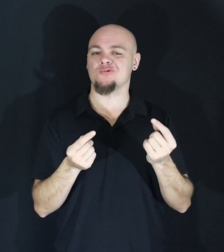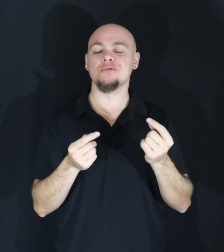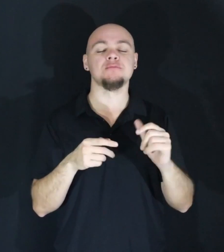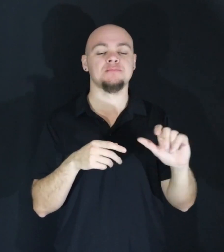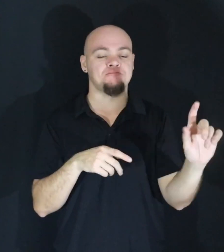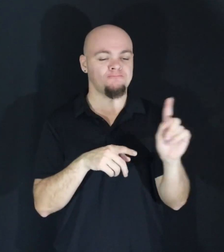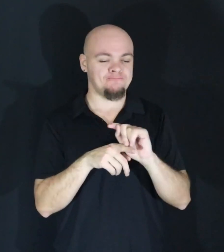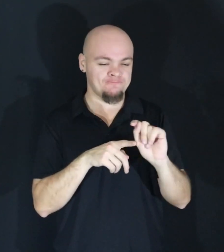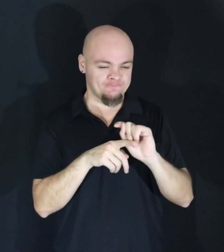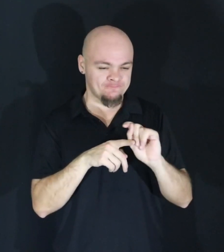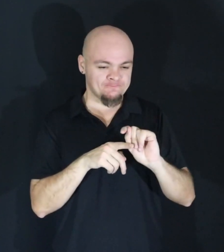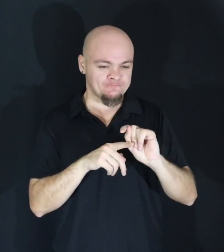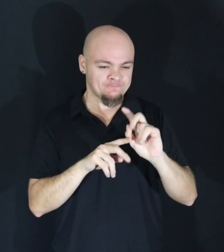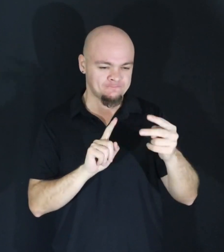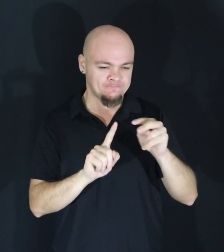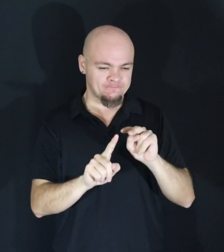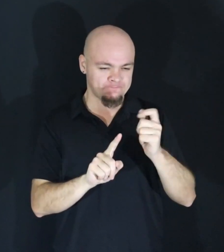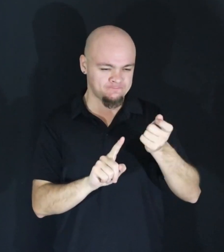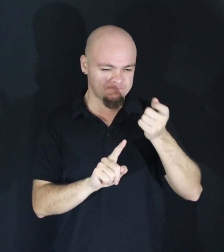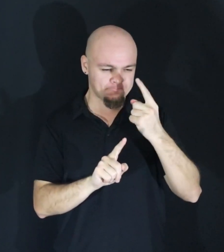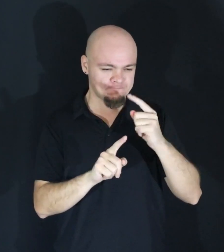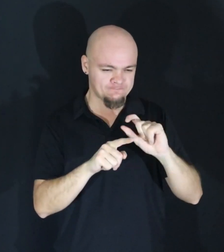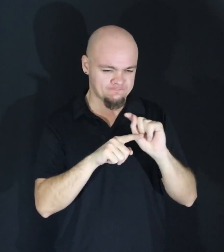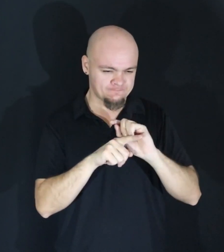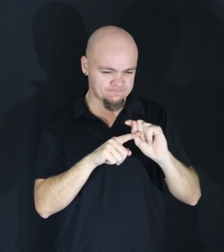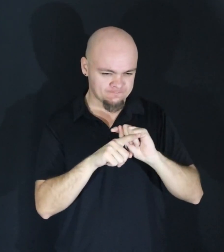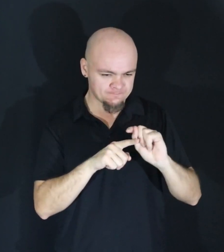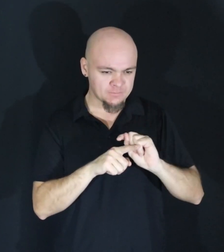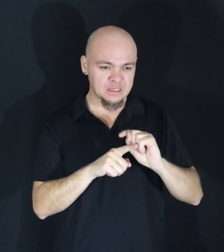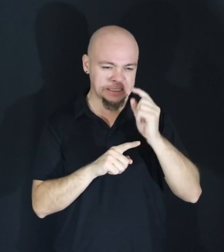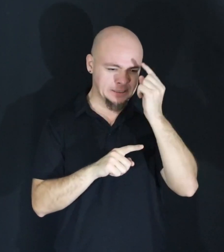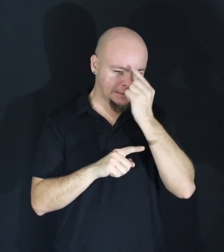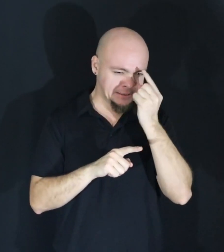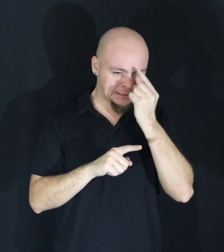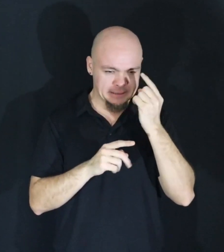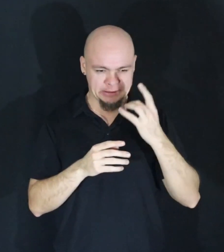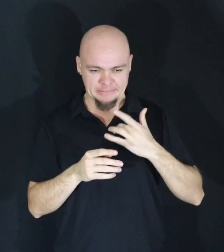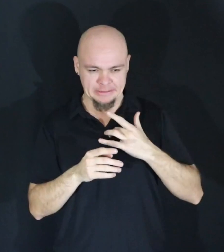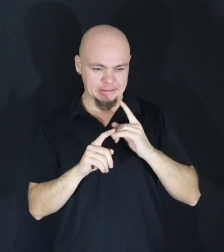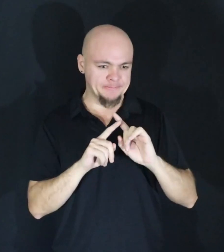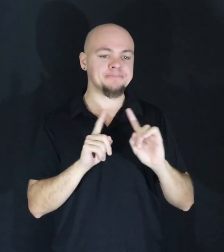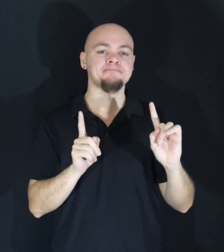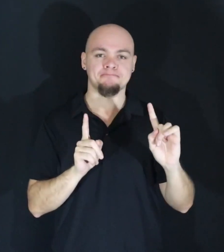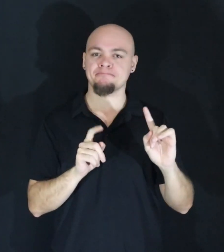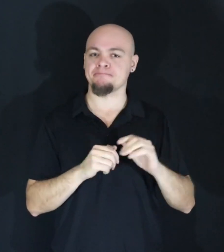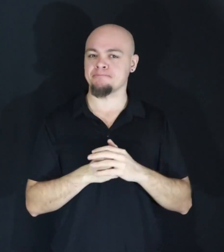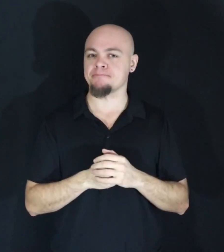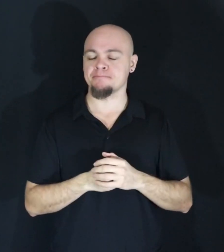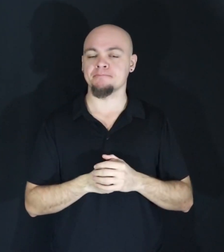perspectives so deeply we begin to think and feel differently.